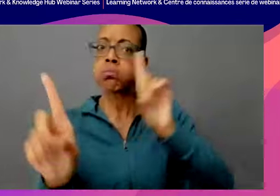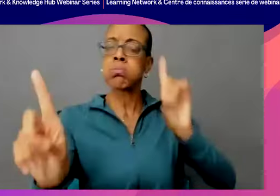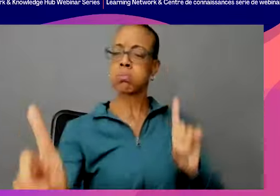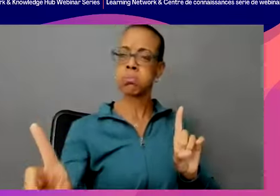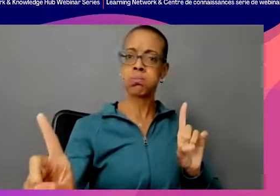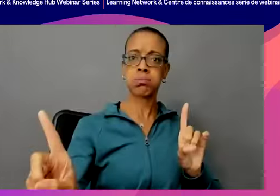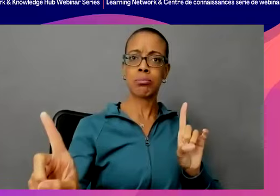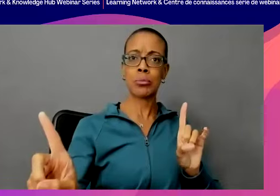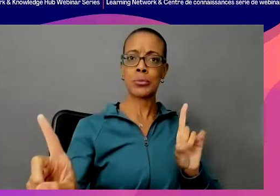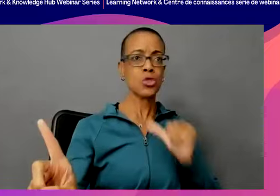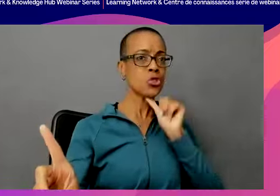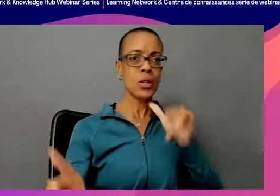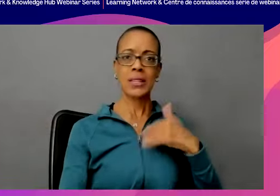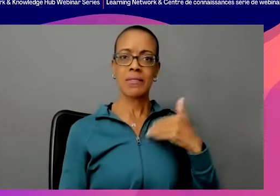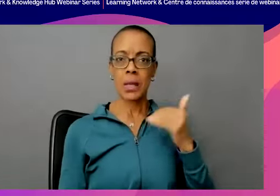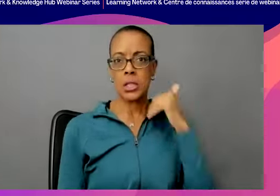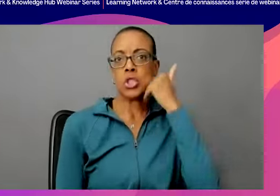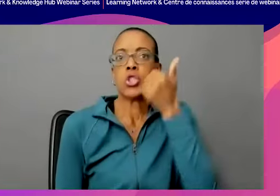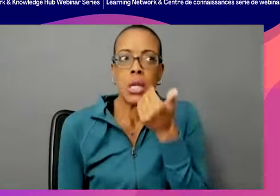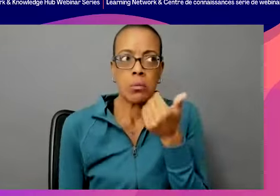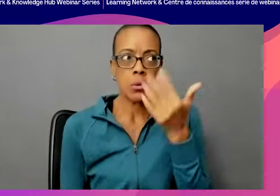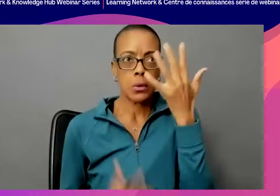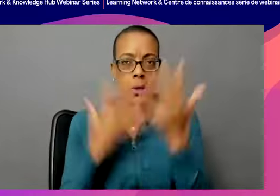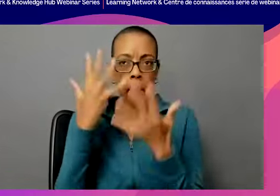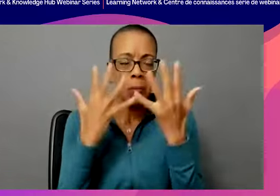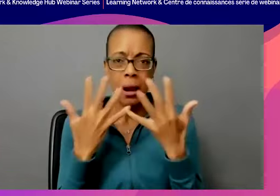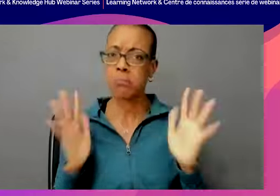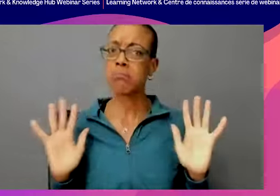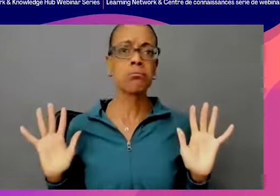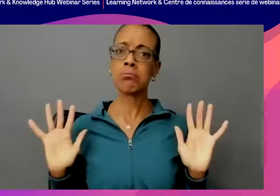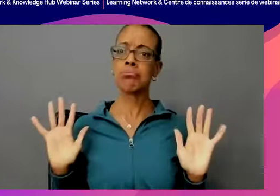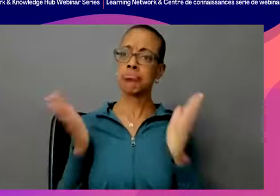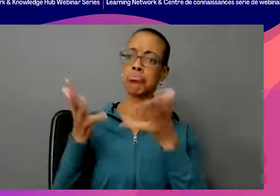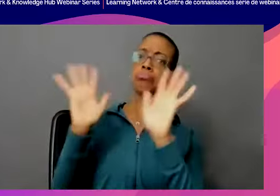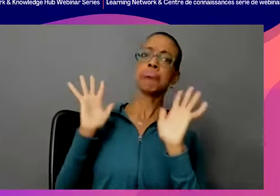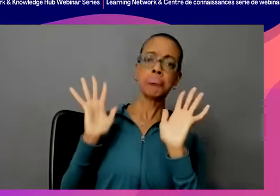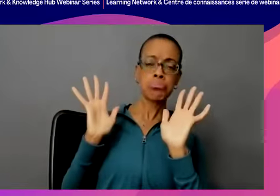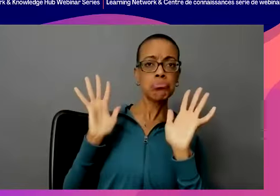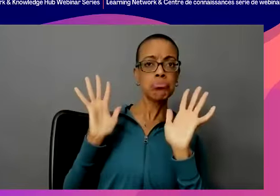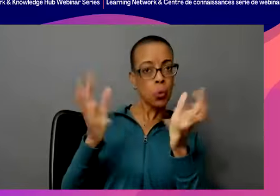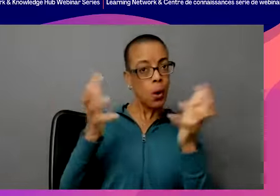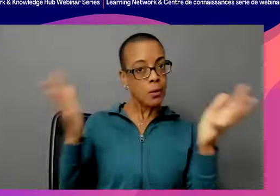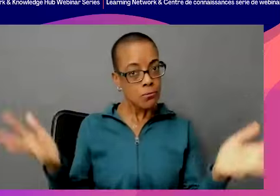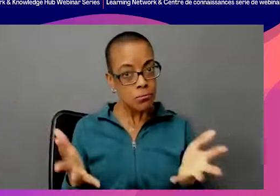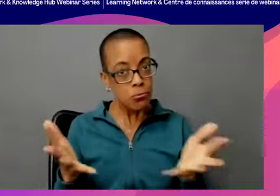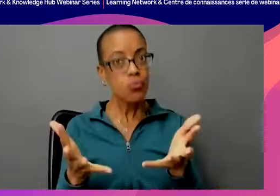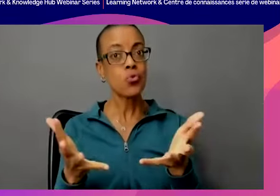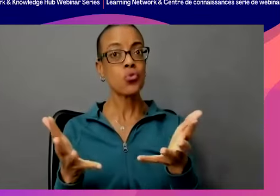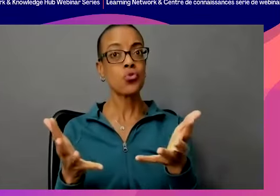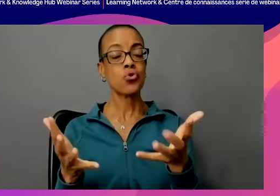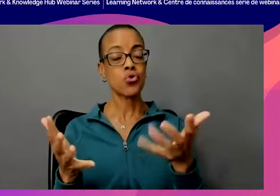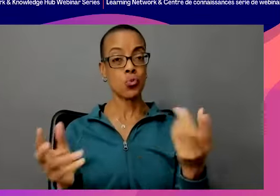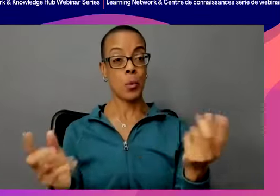shamed. We want to encourage people to use harm reduction supplies,